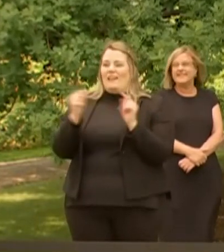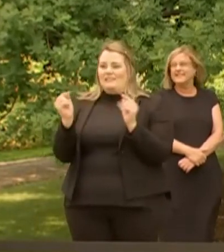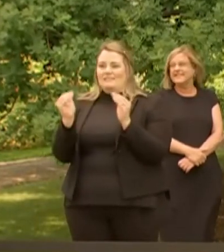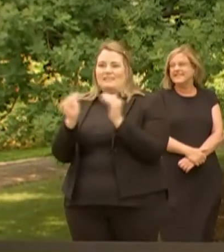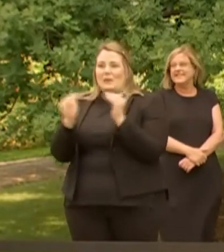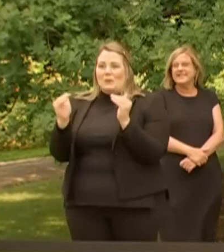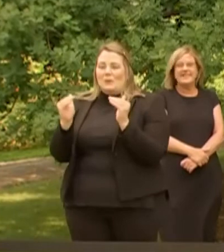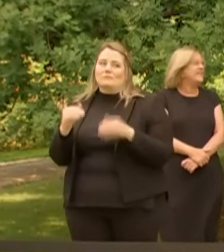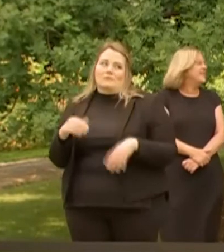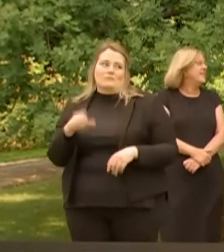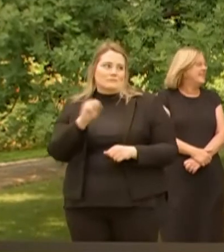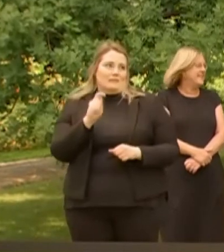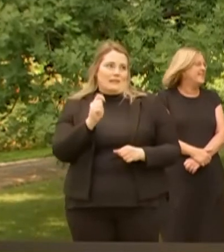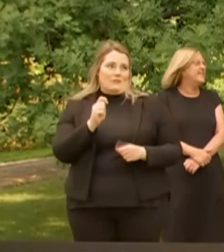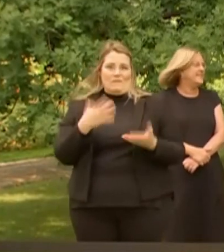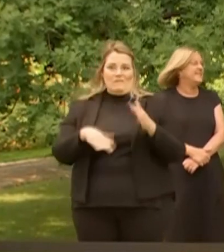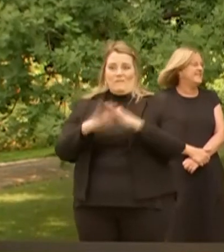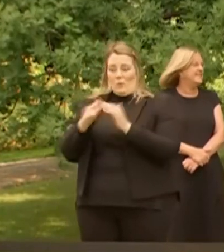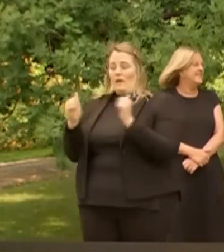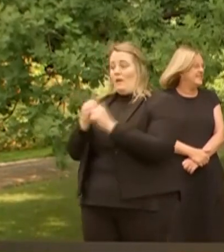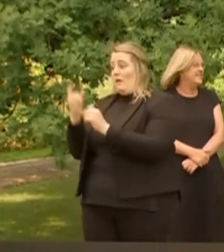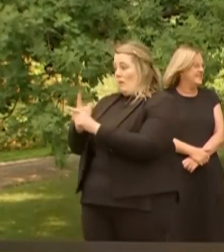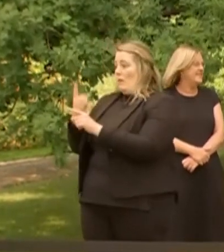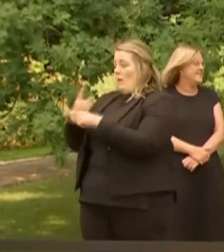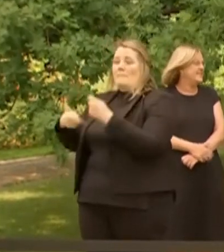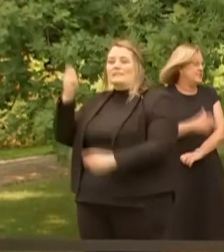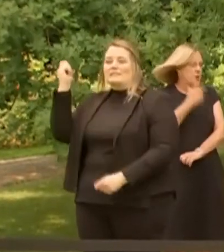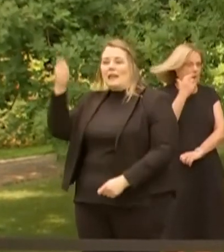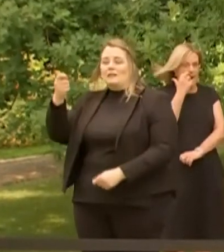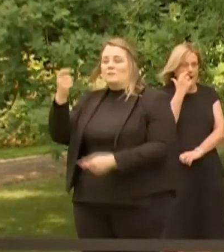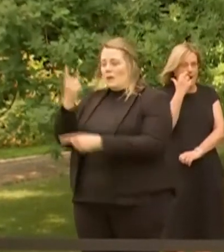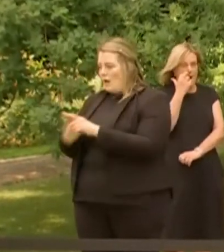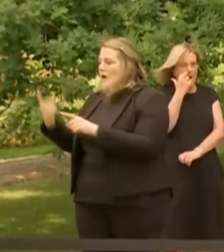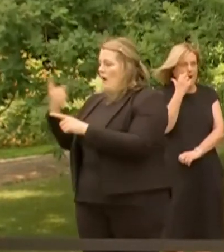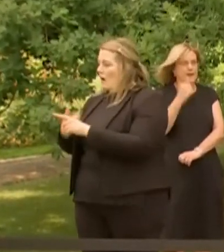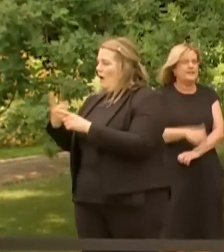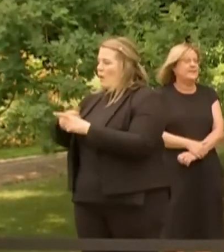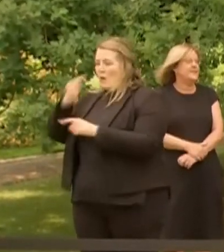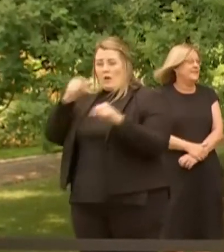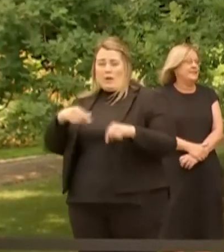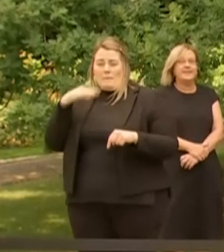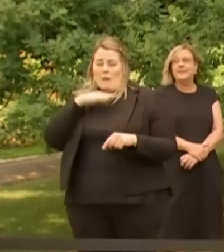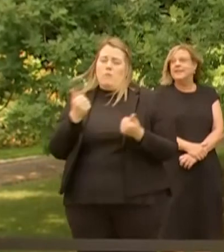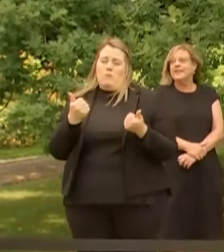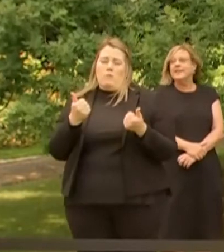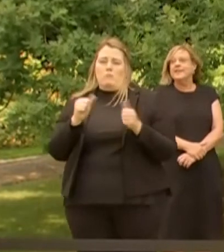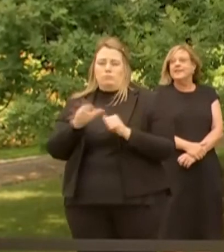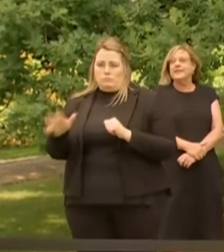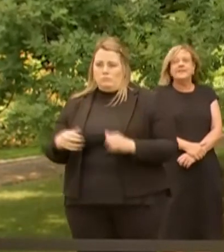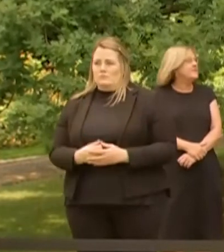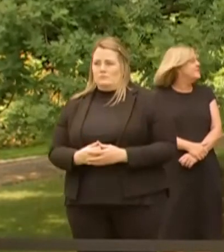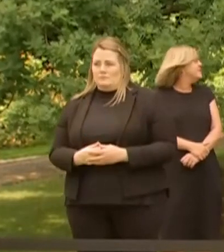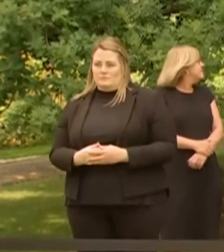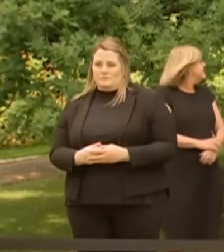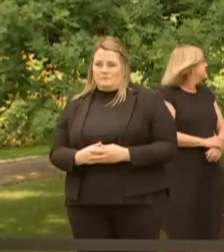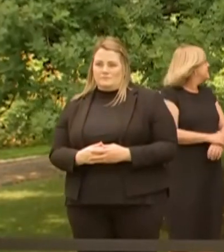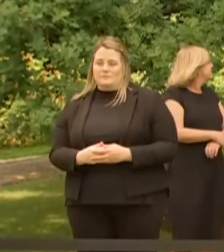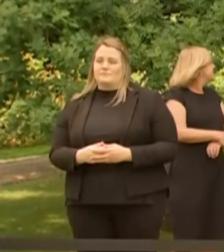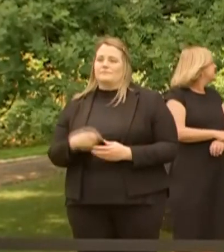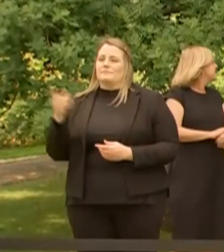about it all weekend, which is what we did, because it's a big event and we want it to be done, but it has to be done safely. Only way.